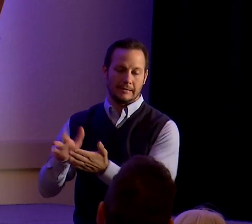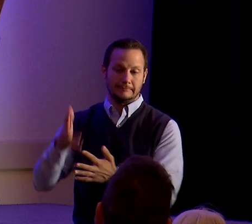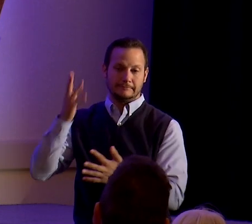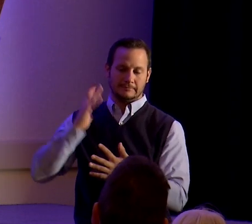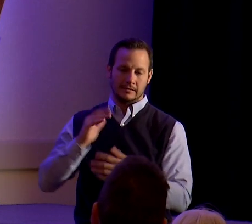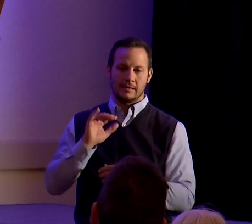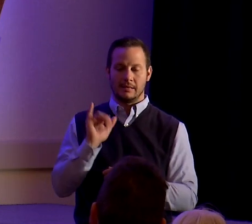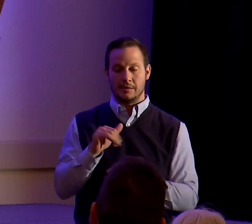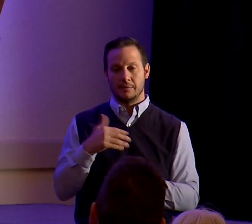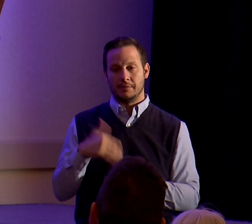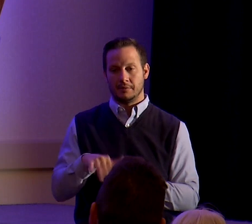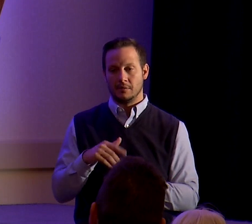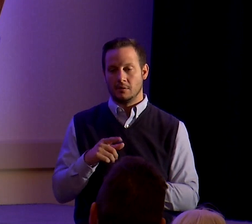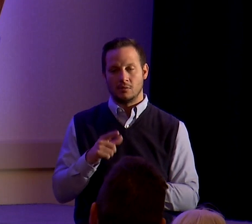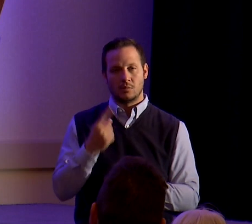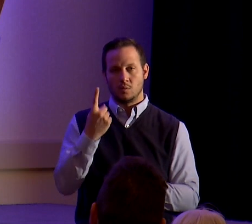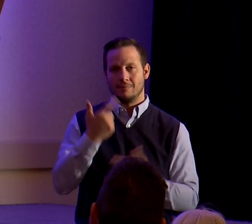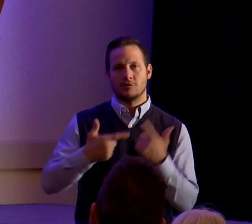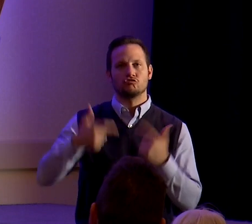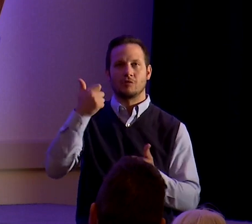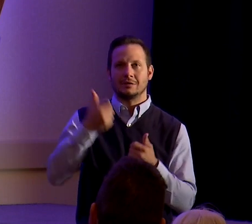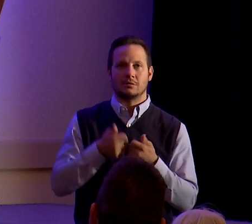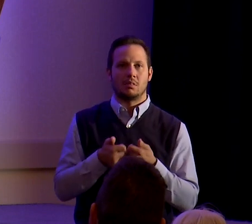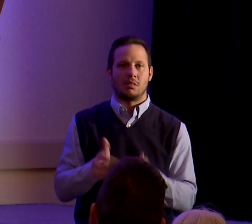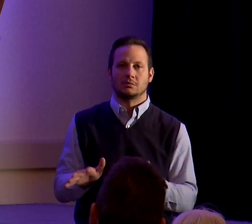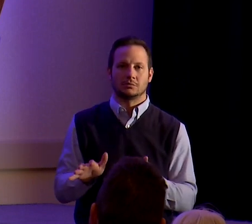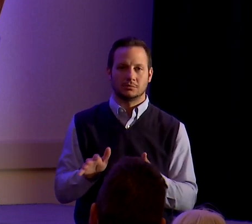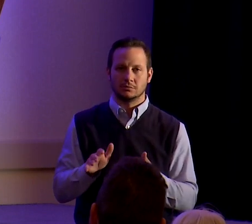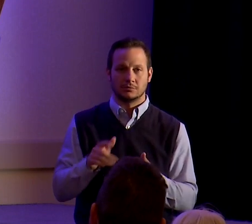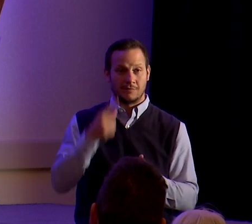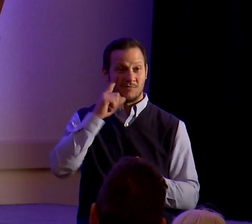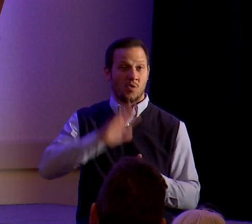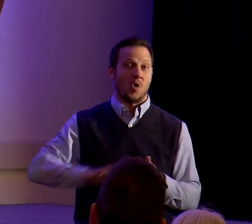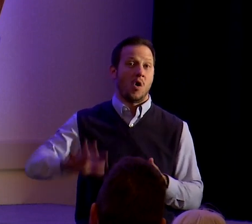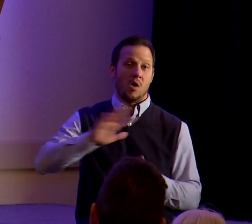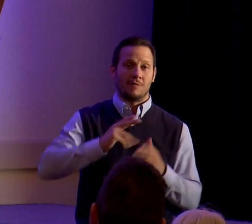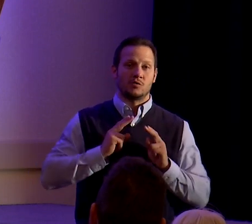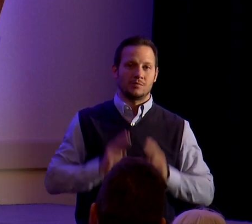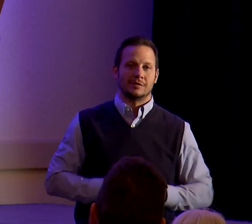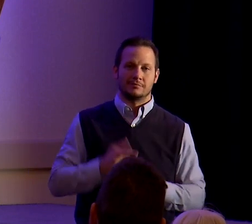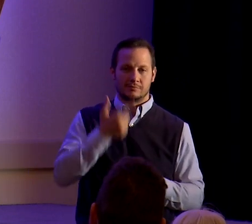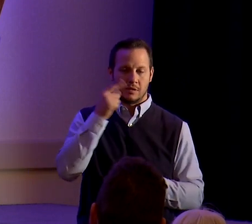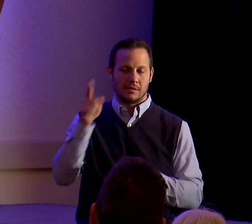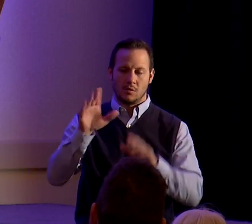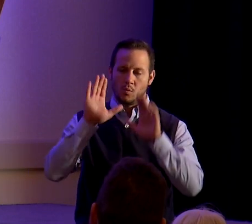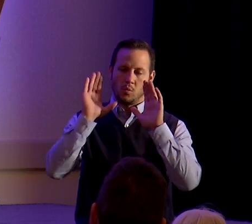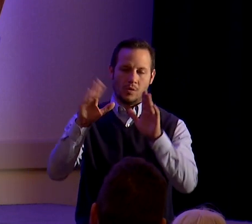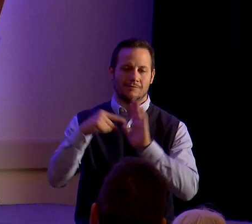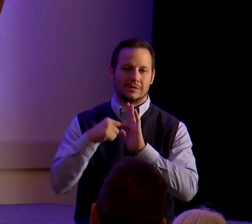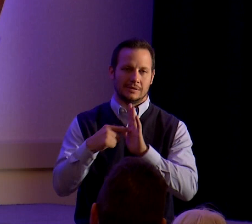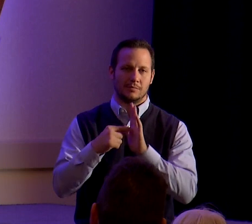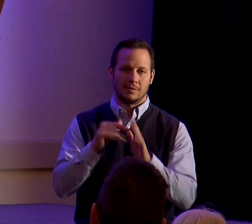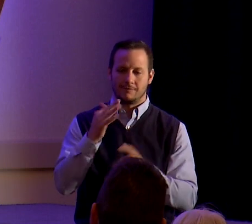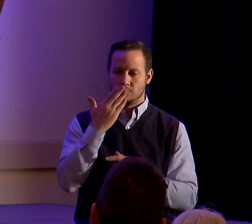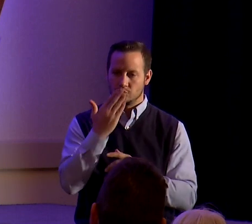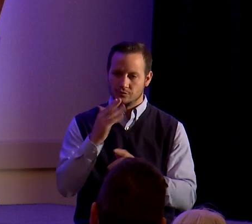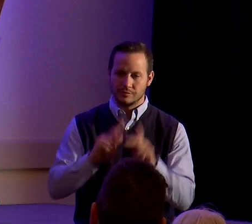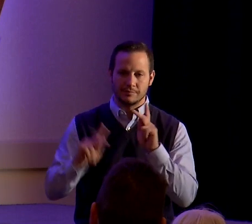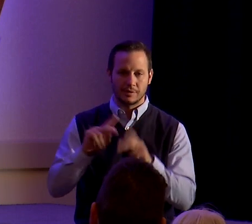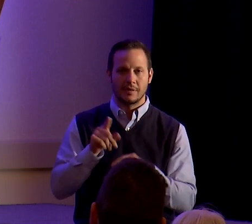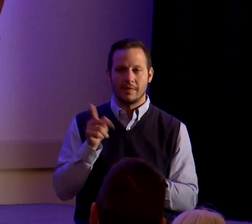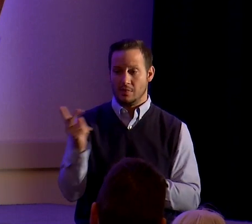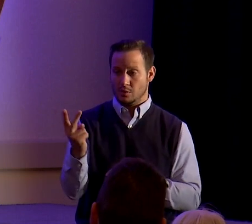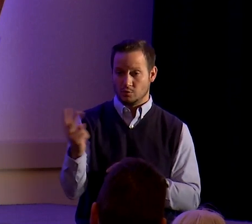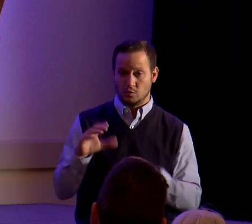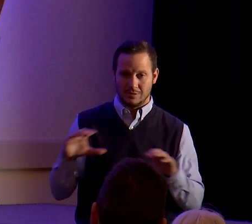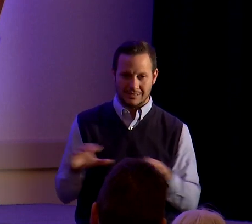honestly is probably one of the greatest losses to humanism, because they were a fantastic example of that. I think they did